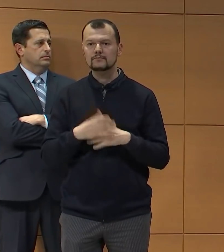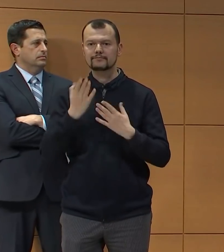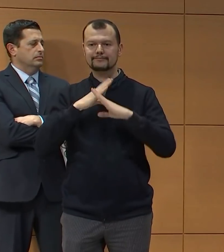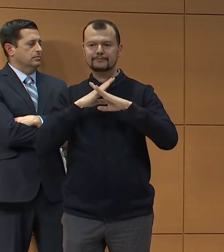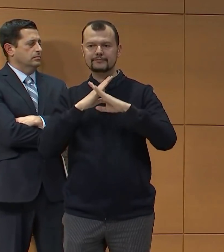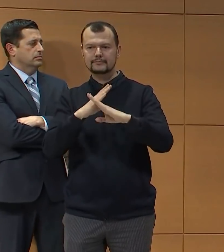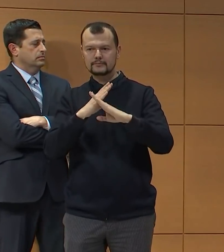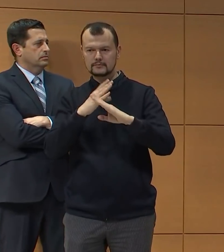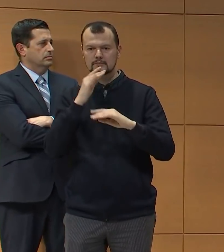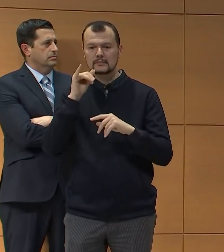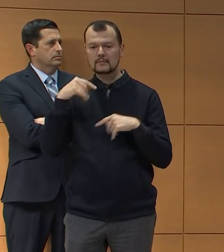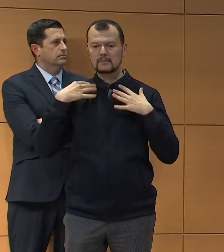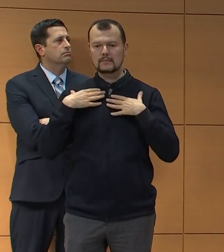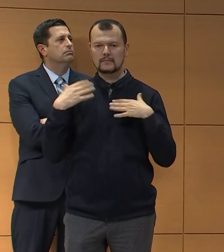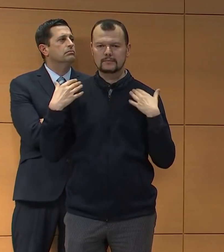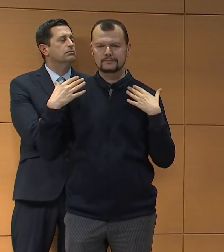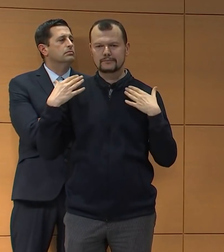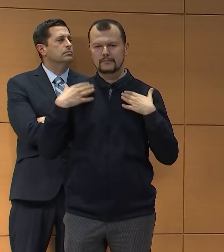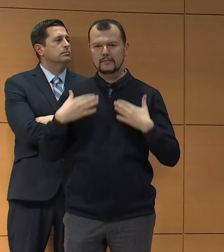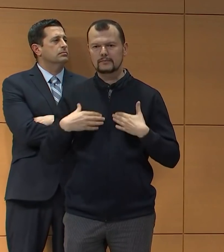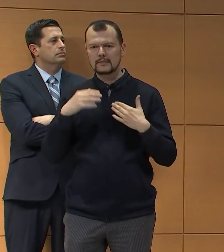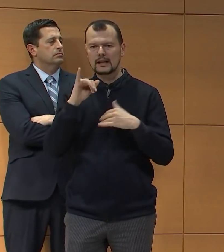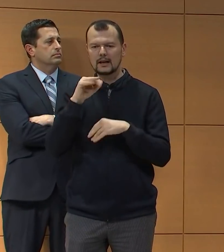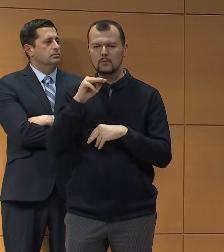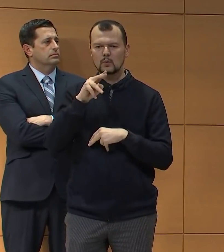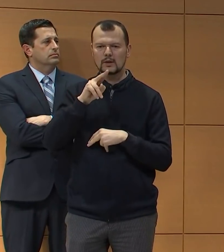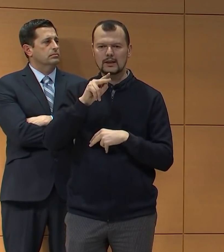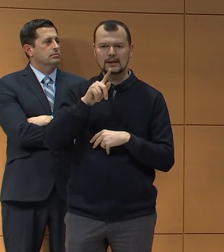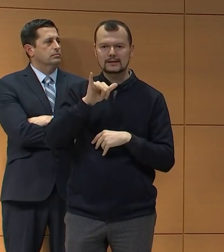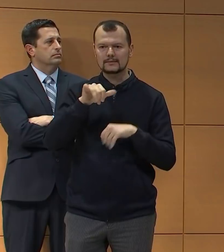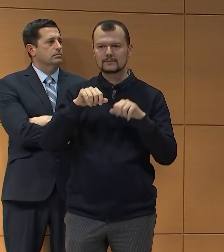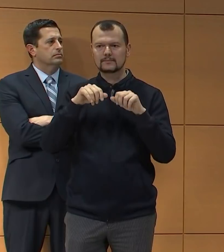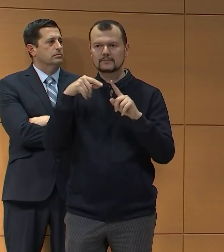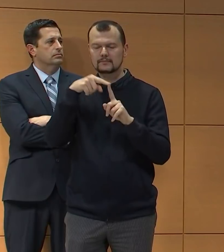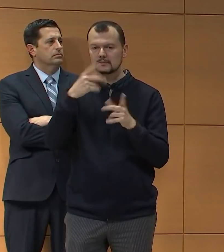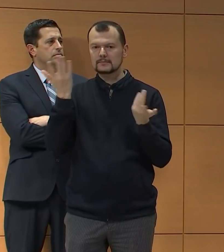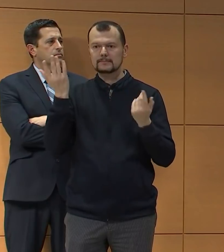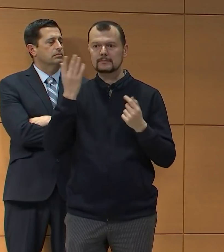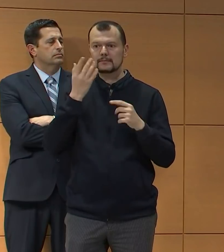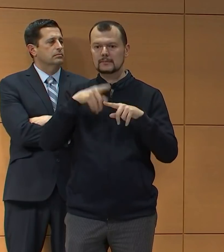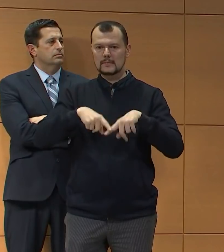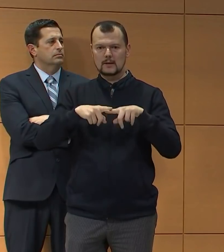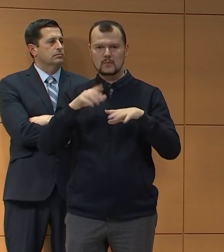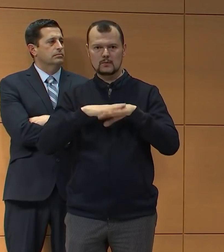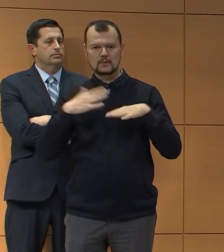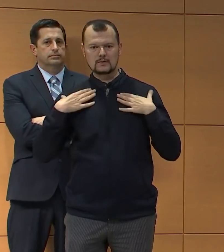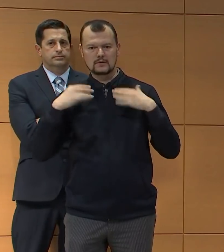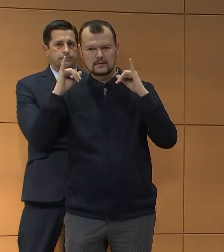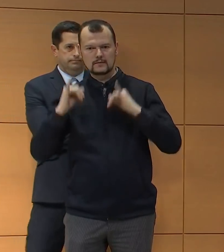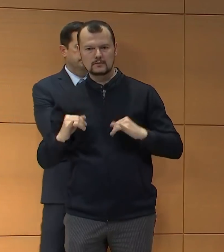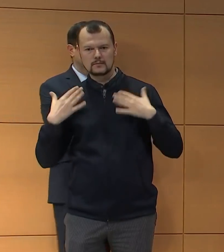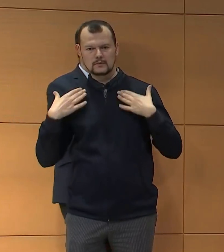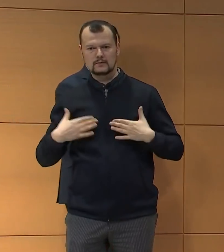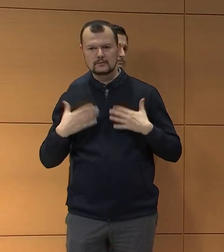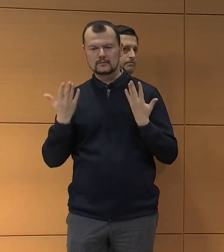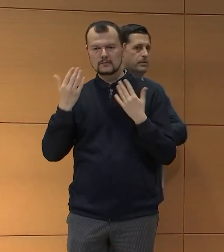that immunity is lifelong, but similar to other viruses, we expect that it would be long-term protection.